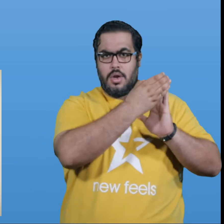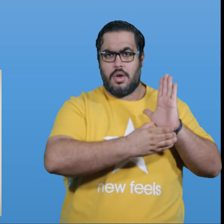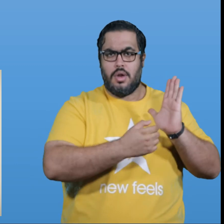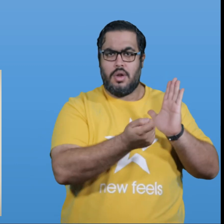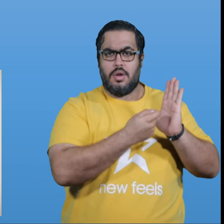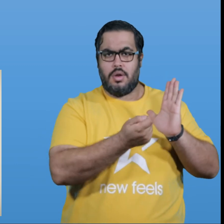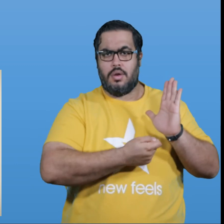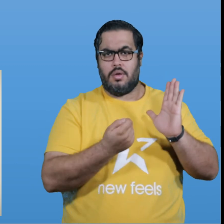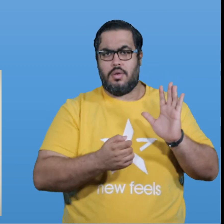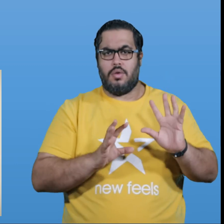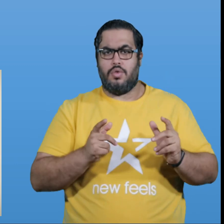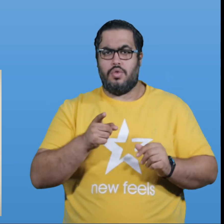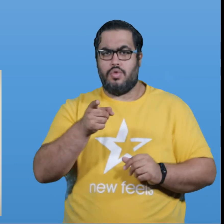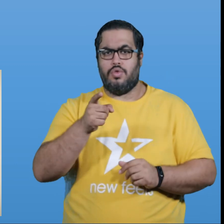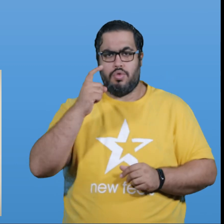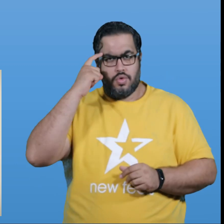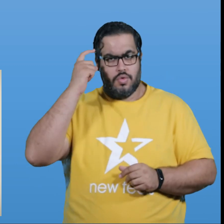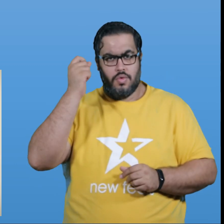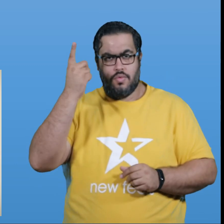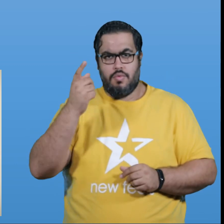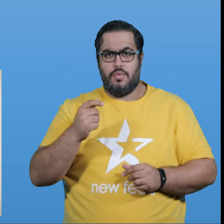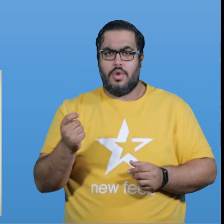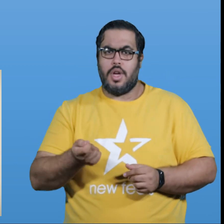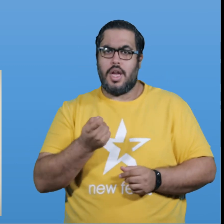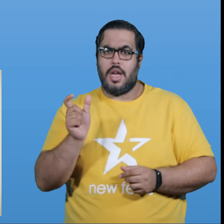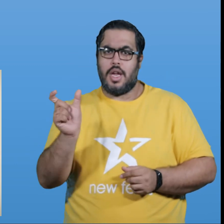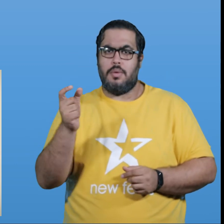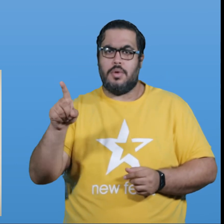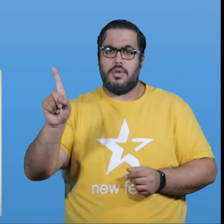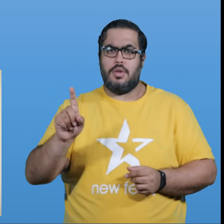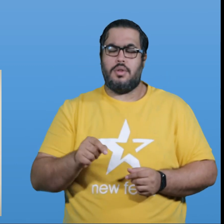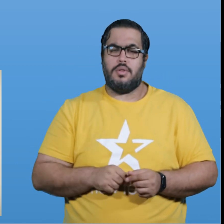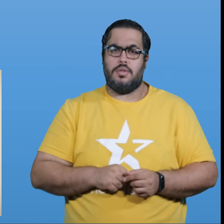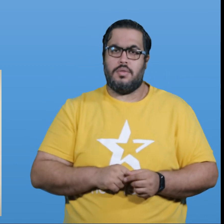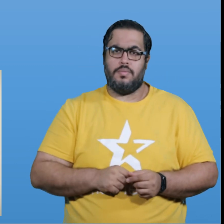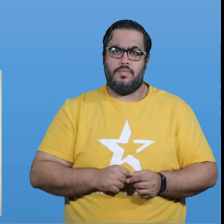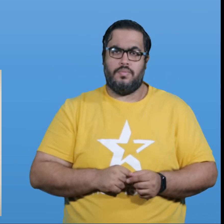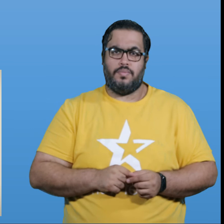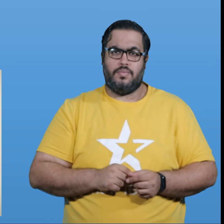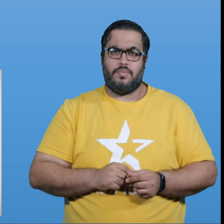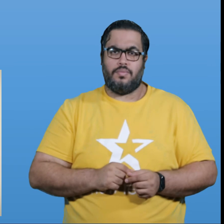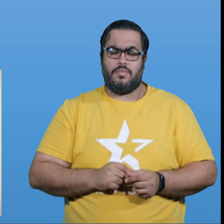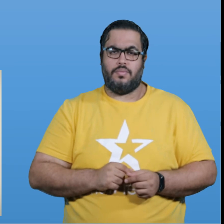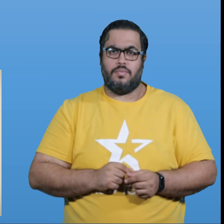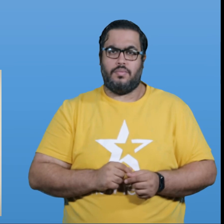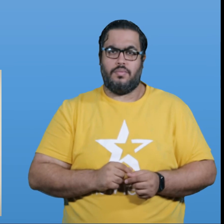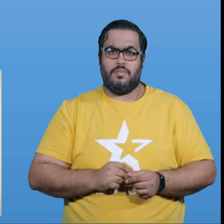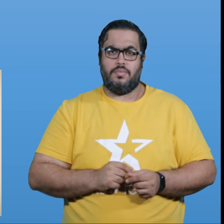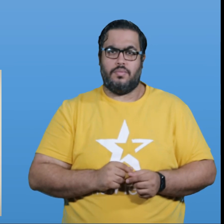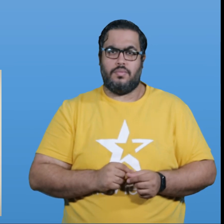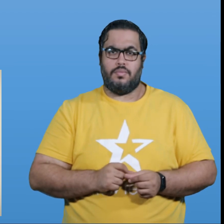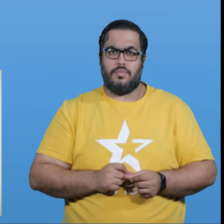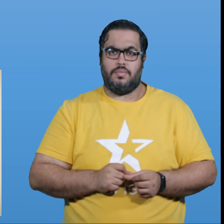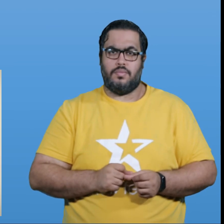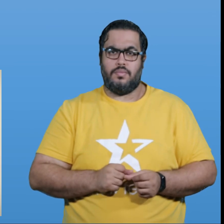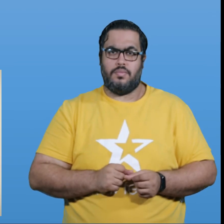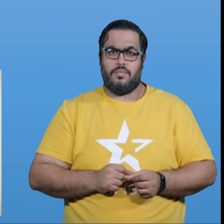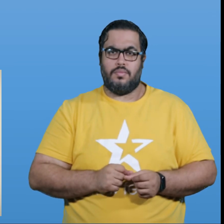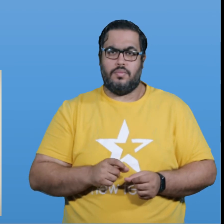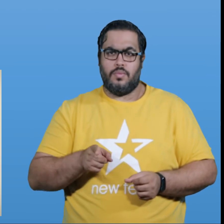It's conduct. Researchers like to conduct surveys to support their theories. Excellent job. So in